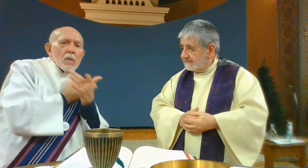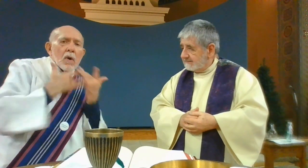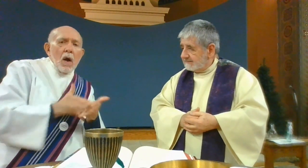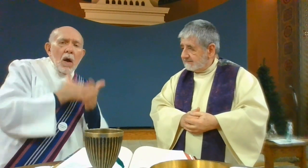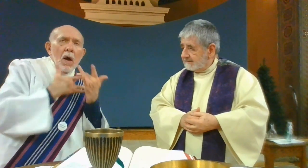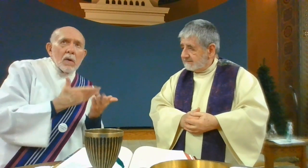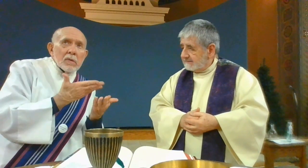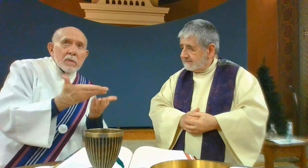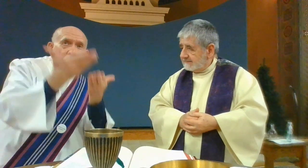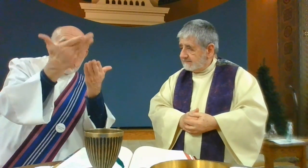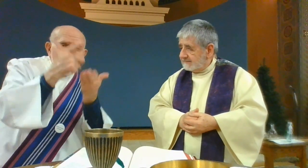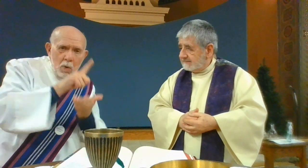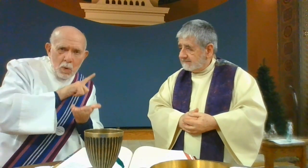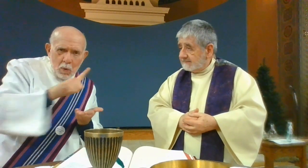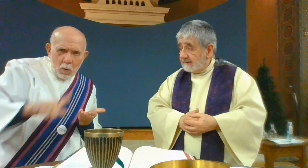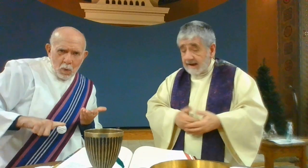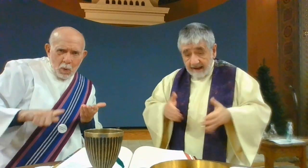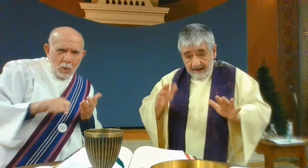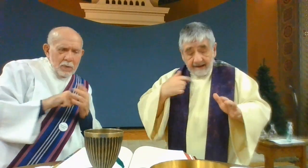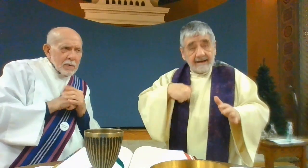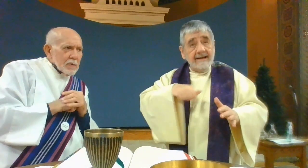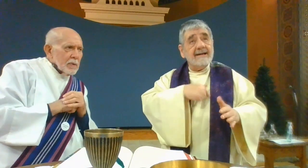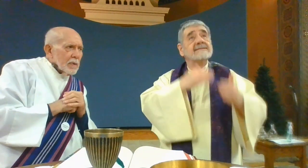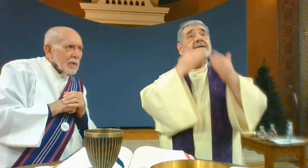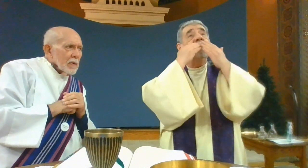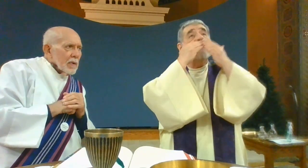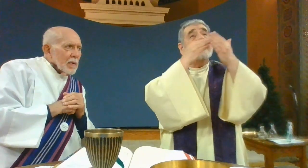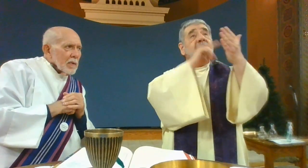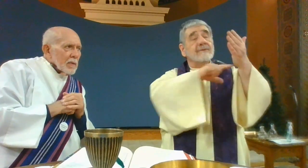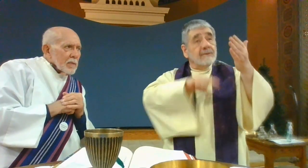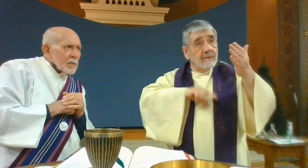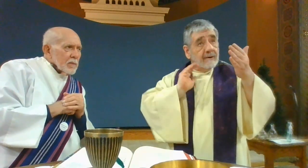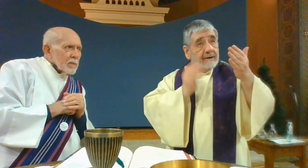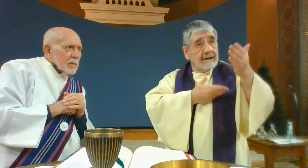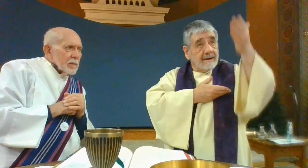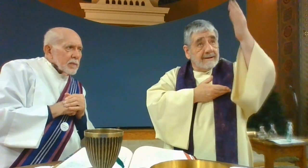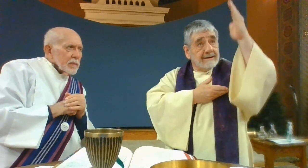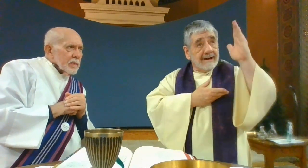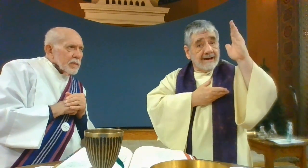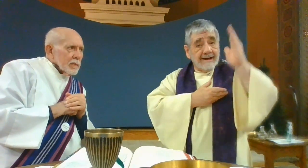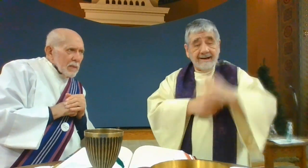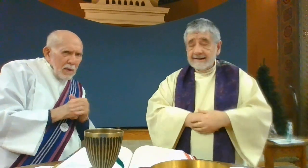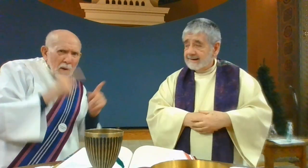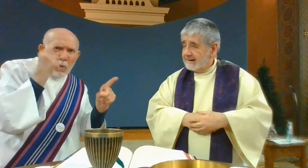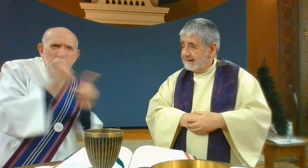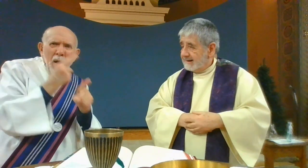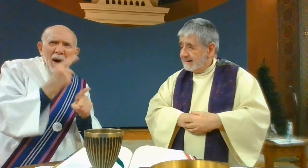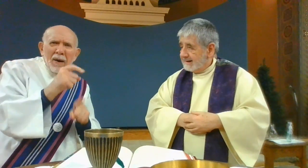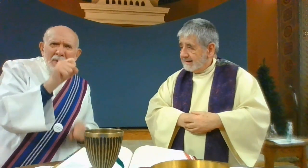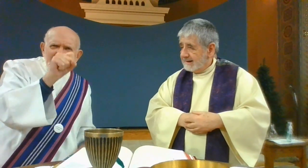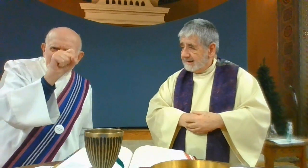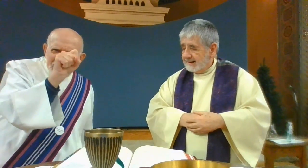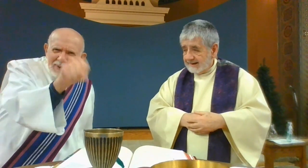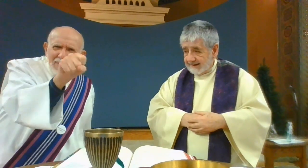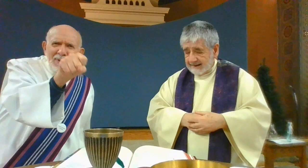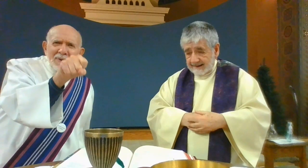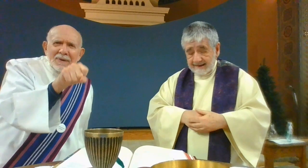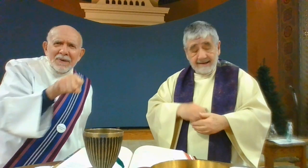We lift them up to the Lord. Let us give thanks to the Lord our God. It is right